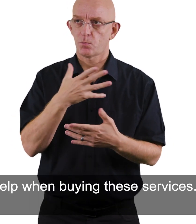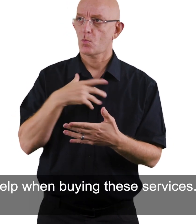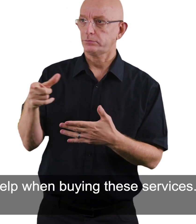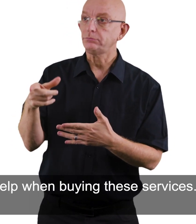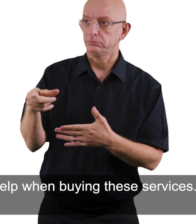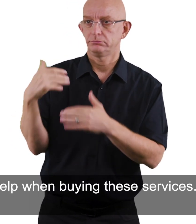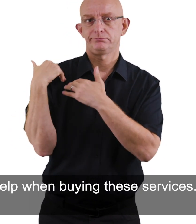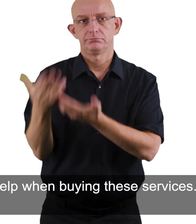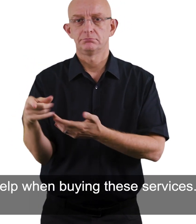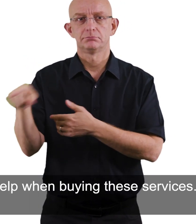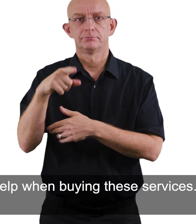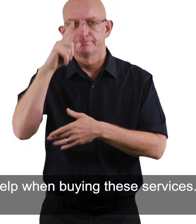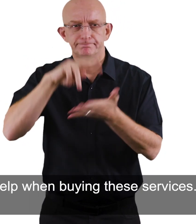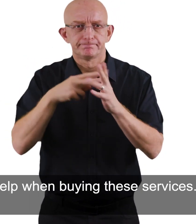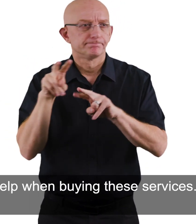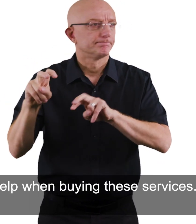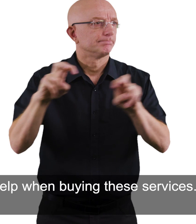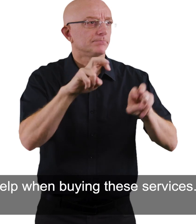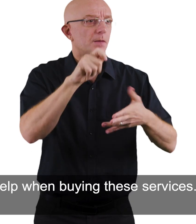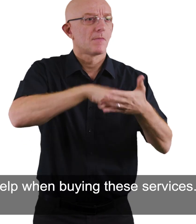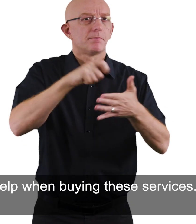to help when buying these services.